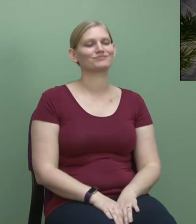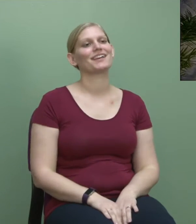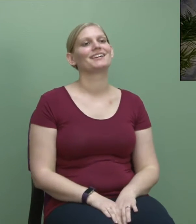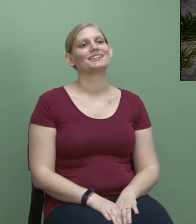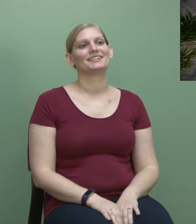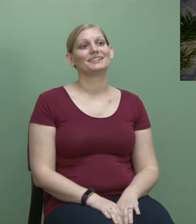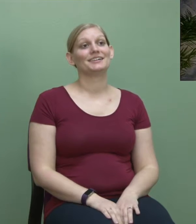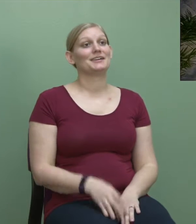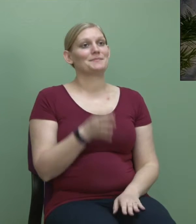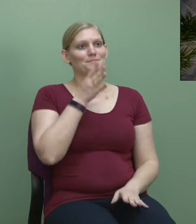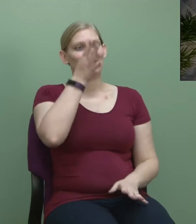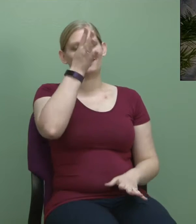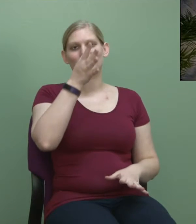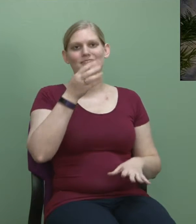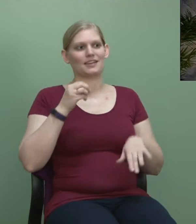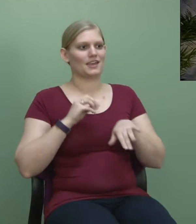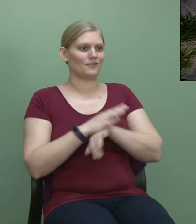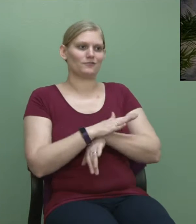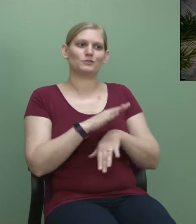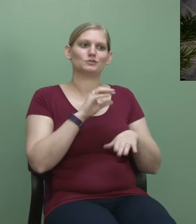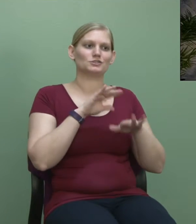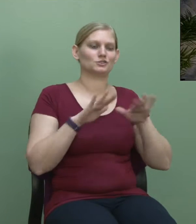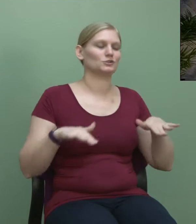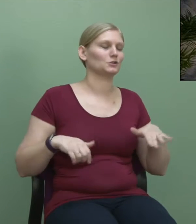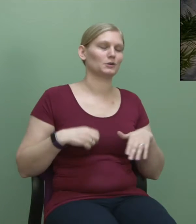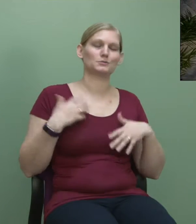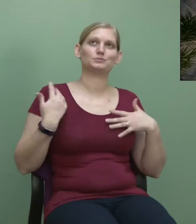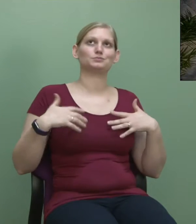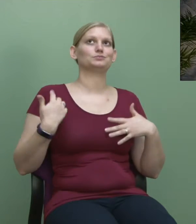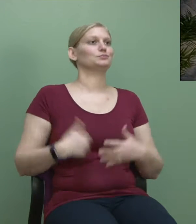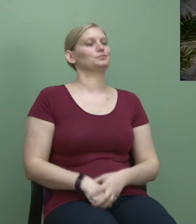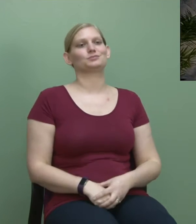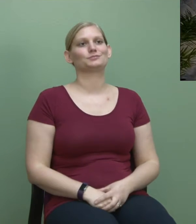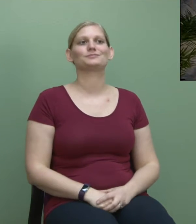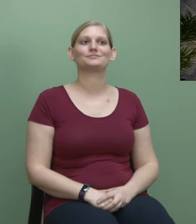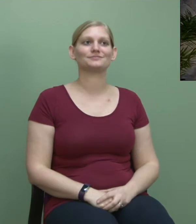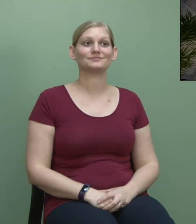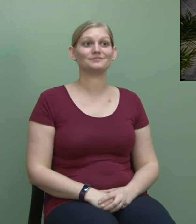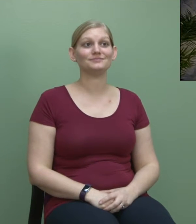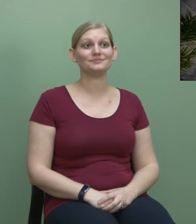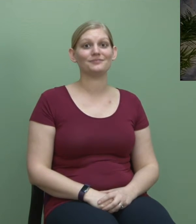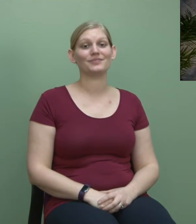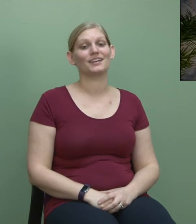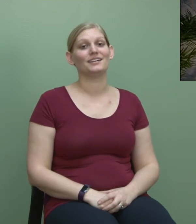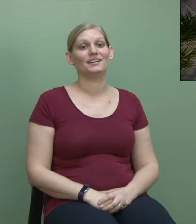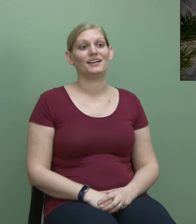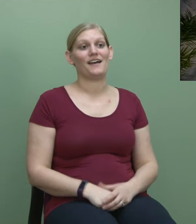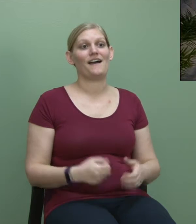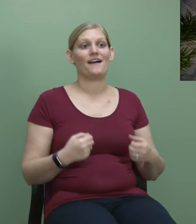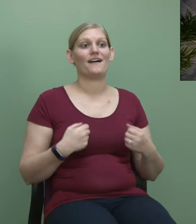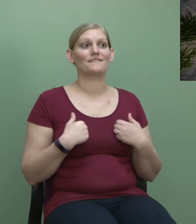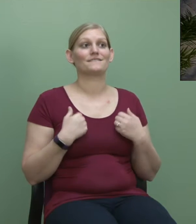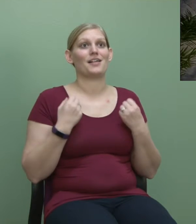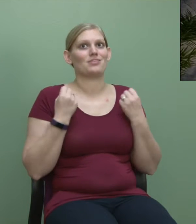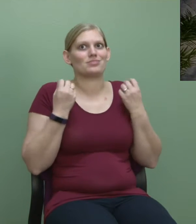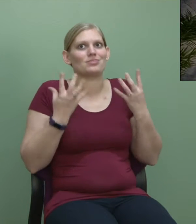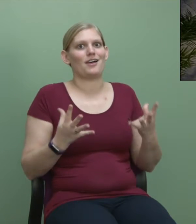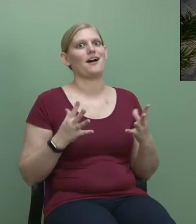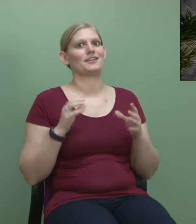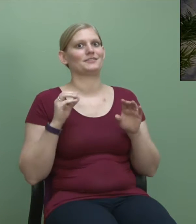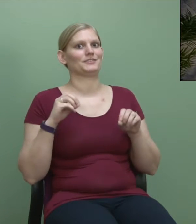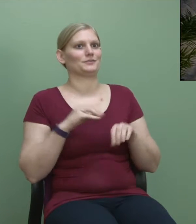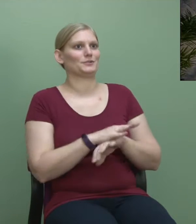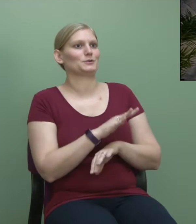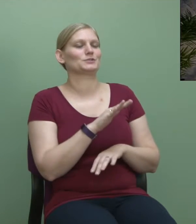children's greatest influences in their life and are the mentors that have the most influence on them. Through